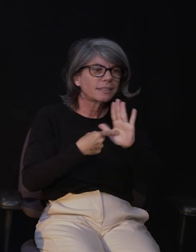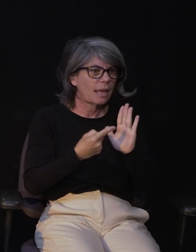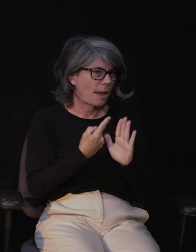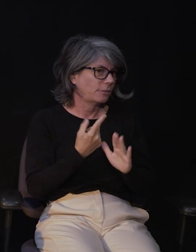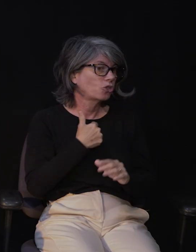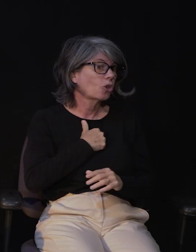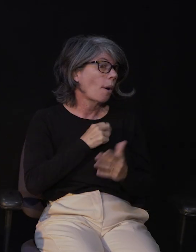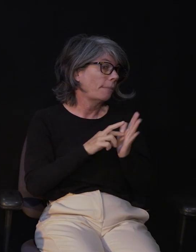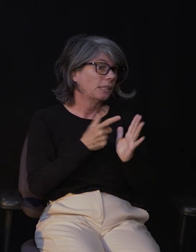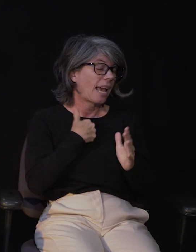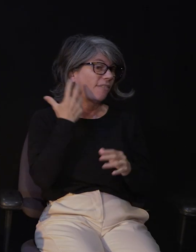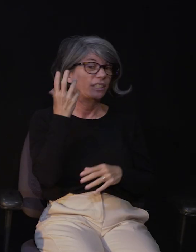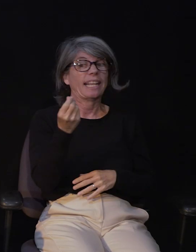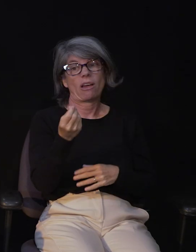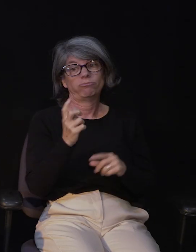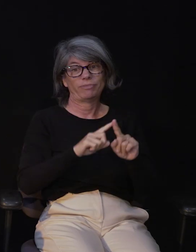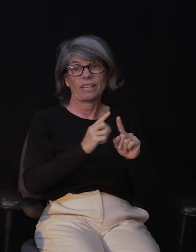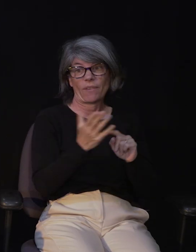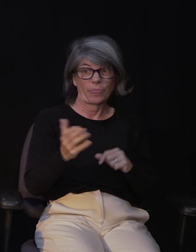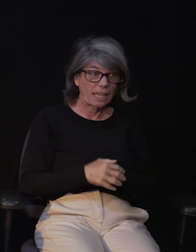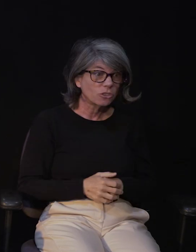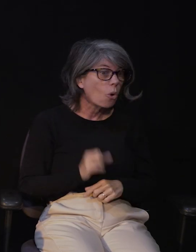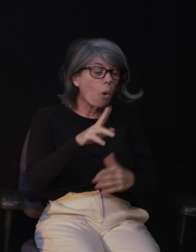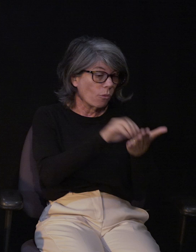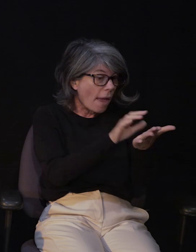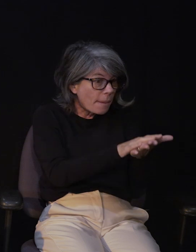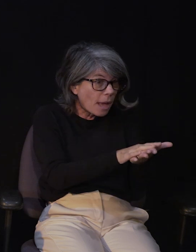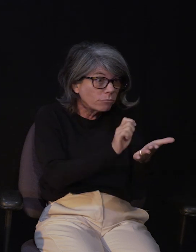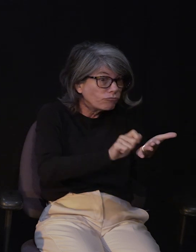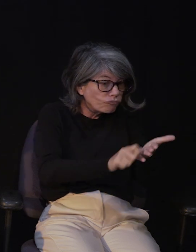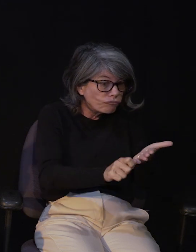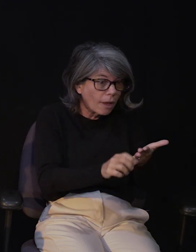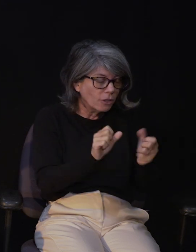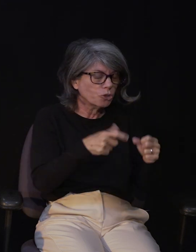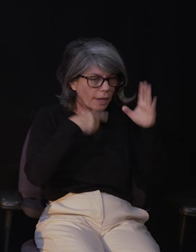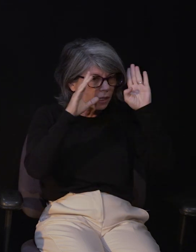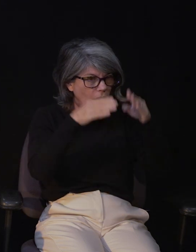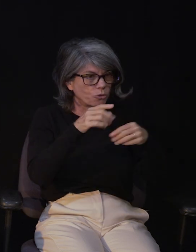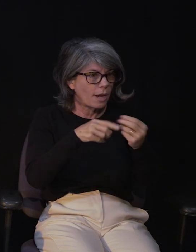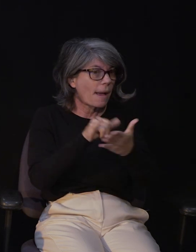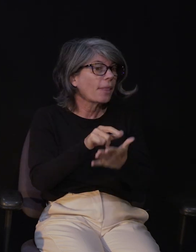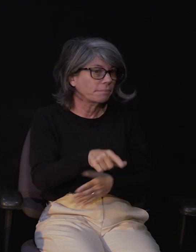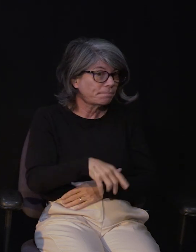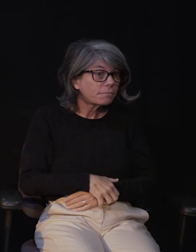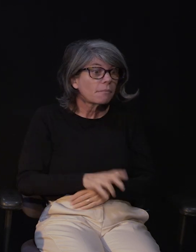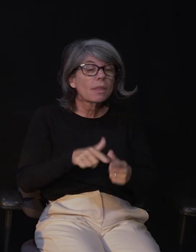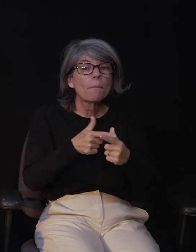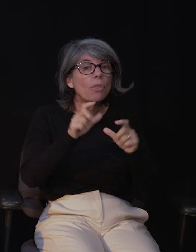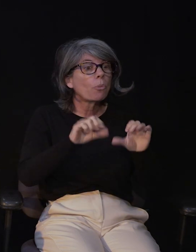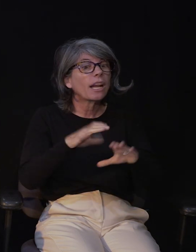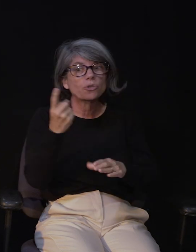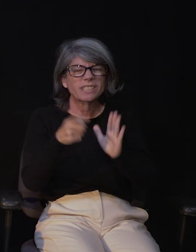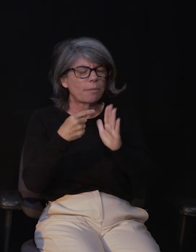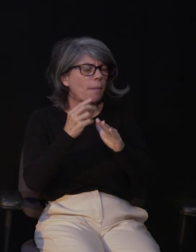have to get out all the things, or write them down so I can concentrate on it. But then when I do, sometimes